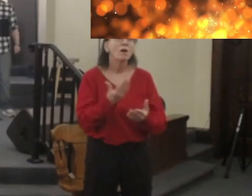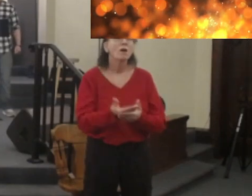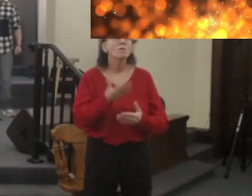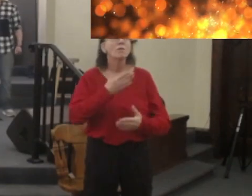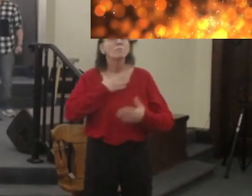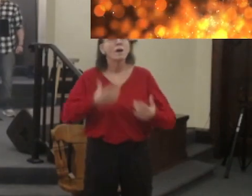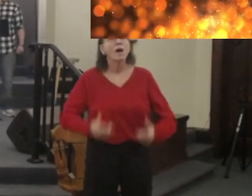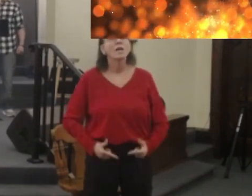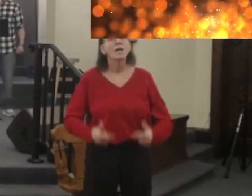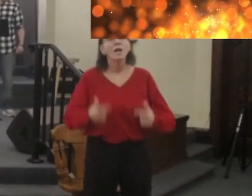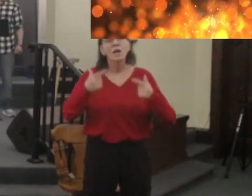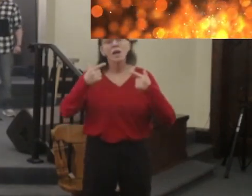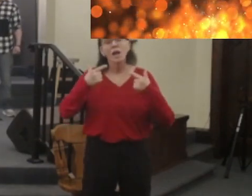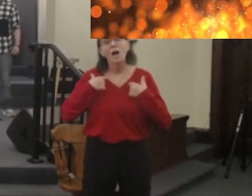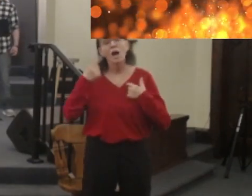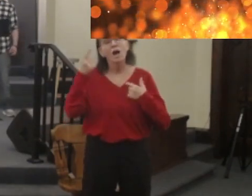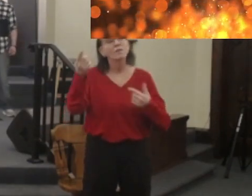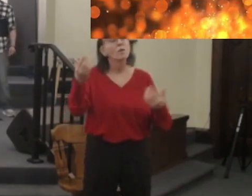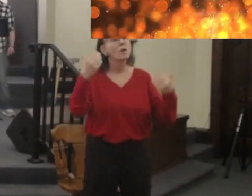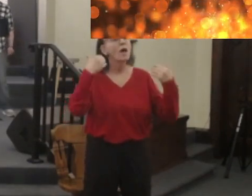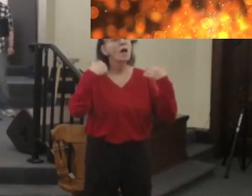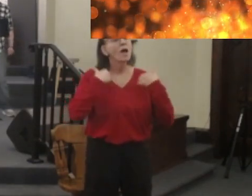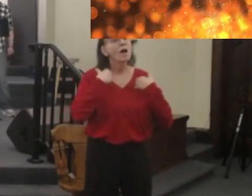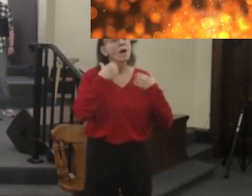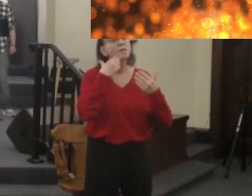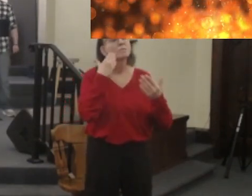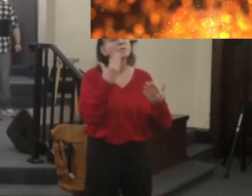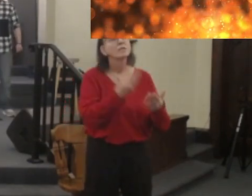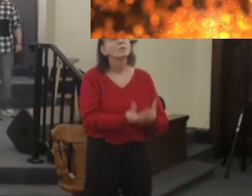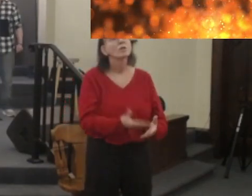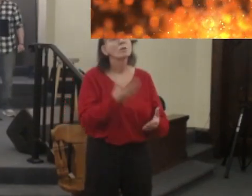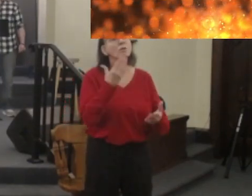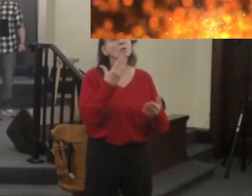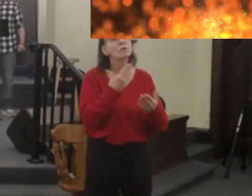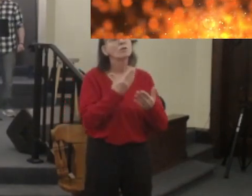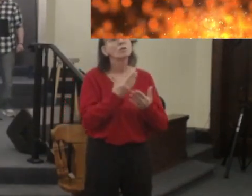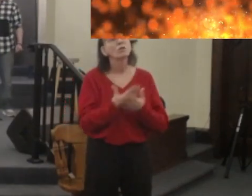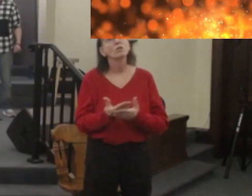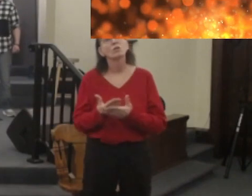And all my life you have been so, so